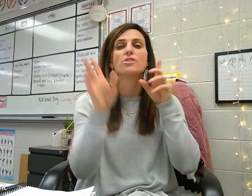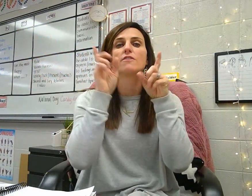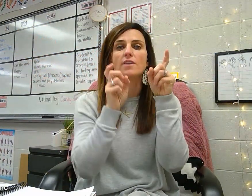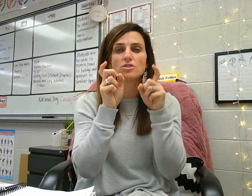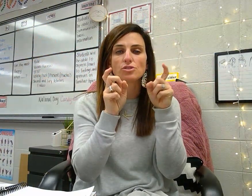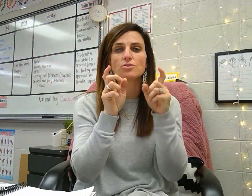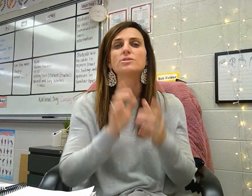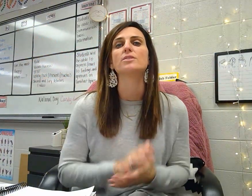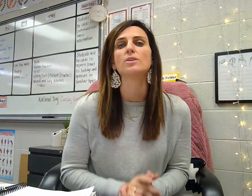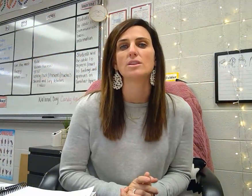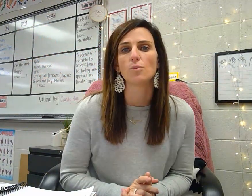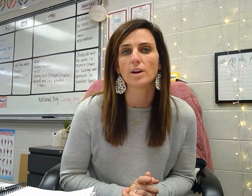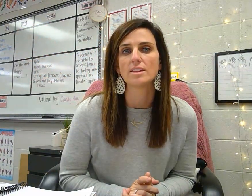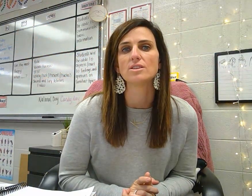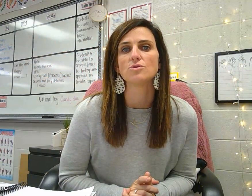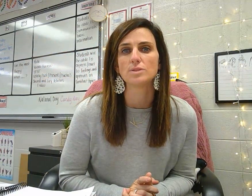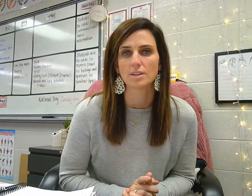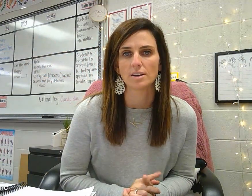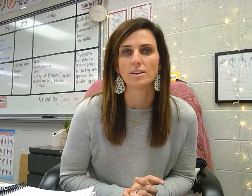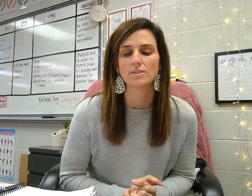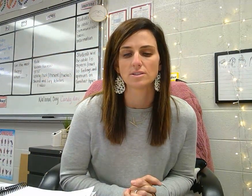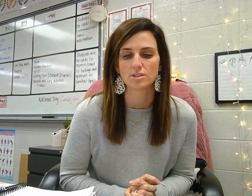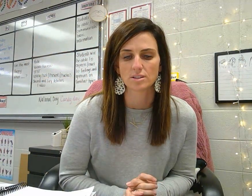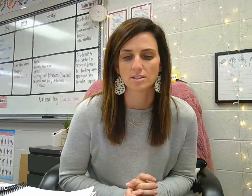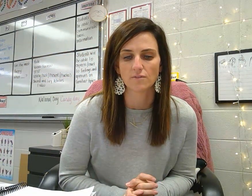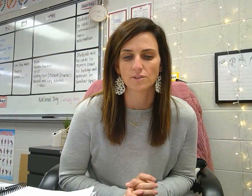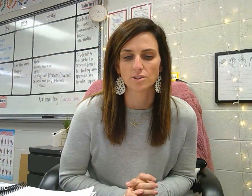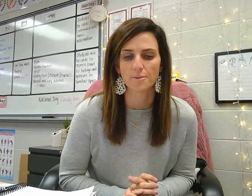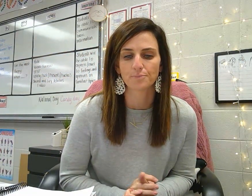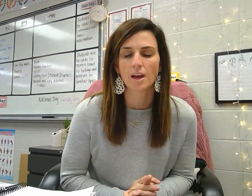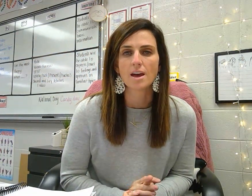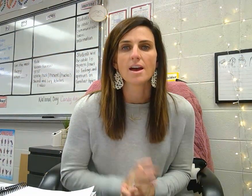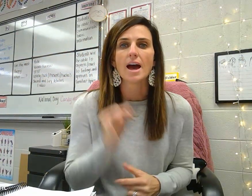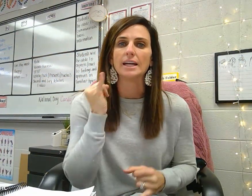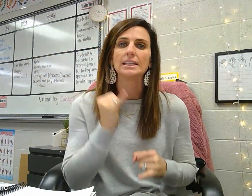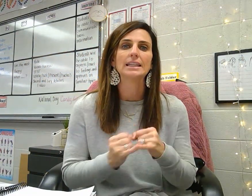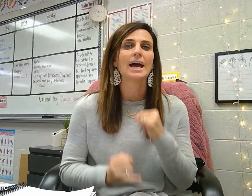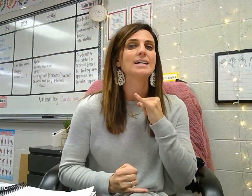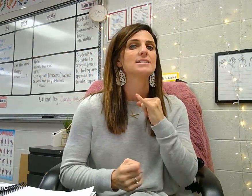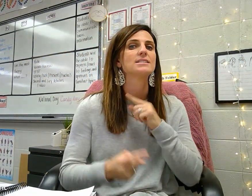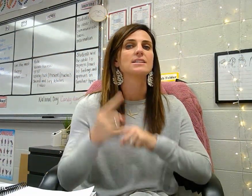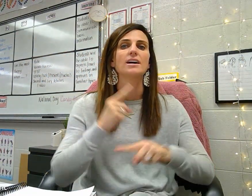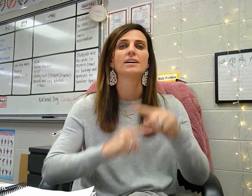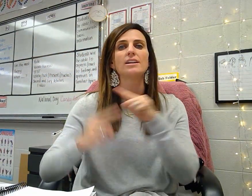your facials and in the way that you sign the sign for snow. And last sign,